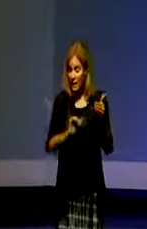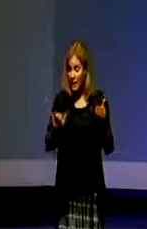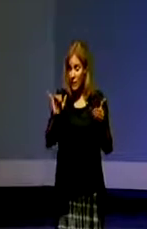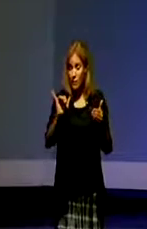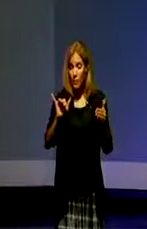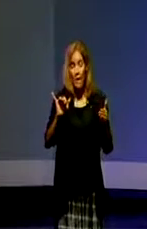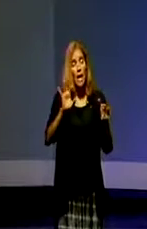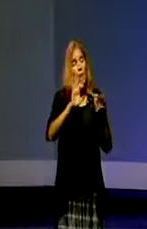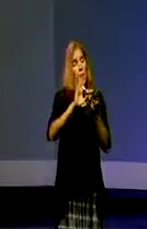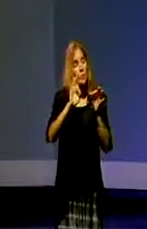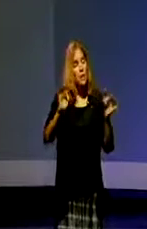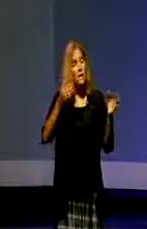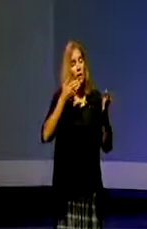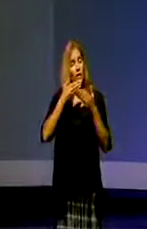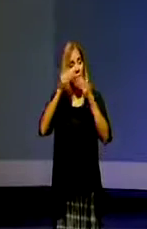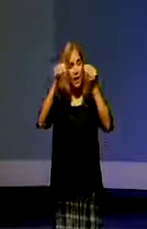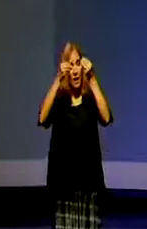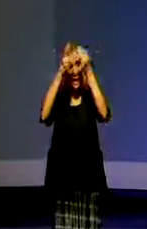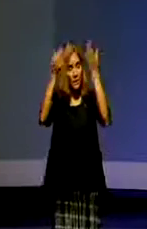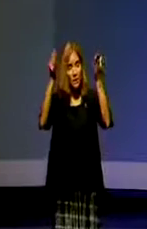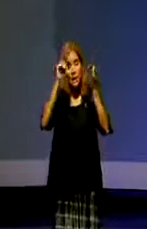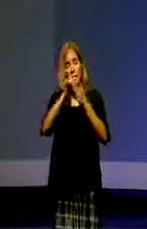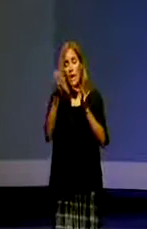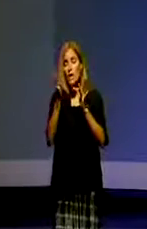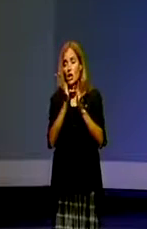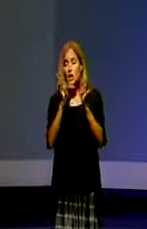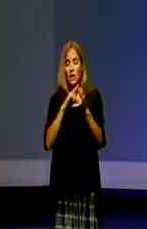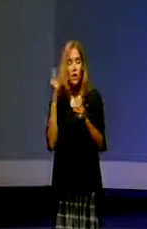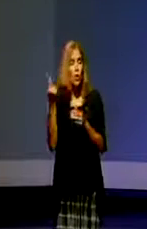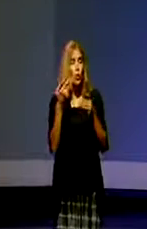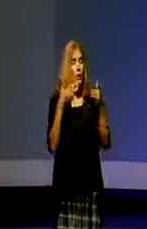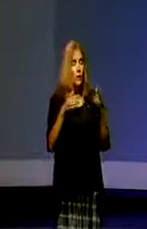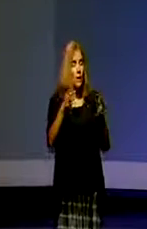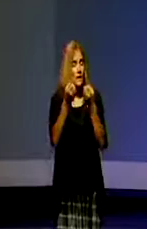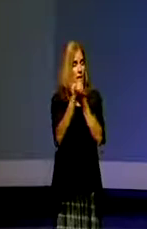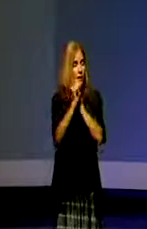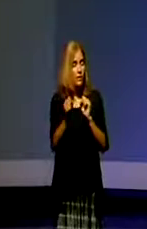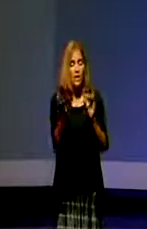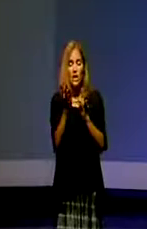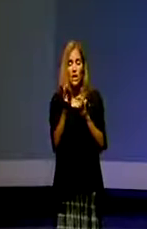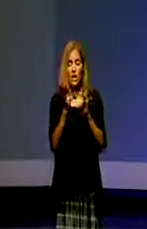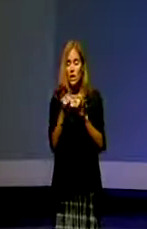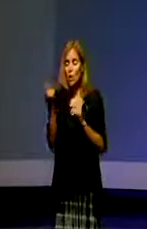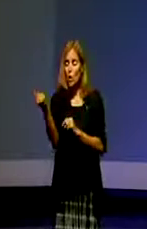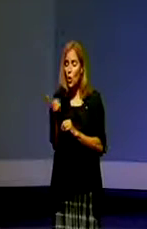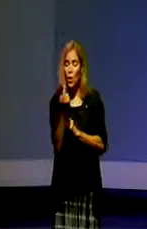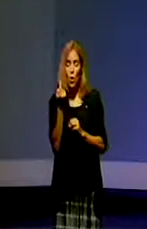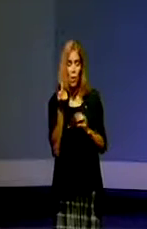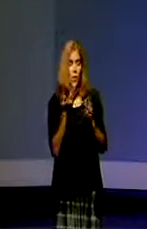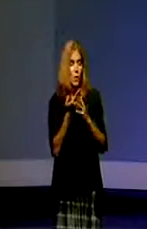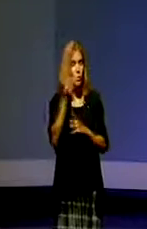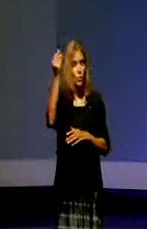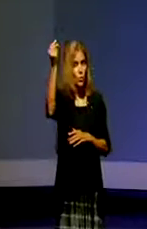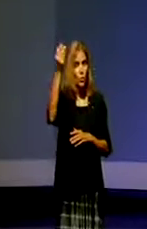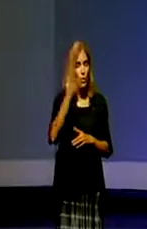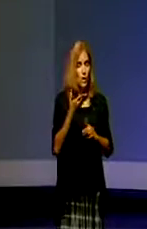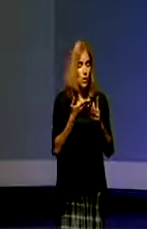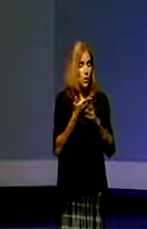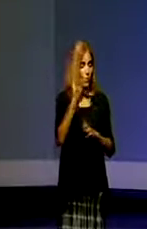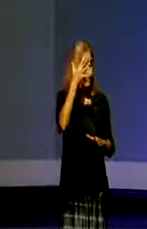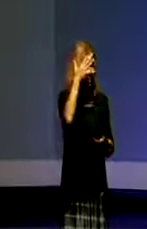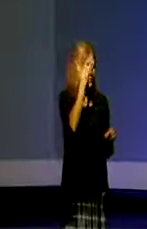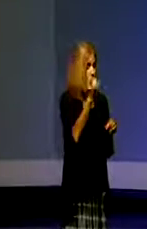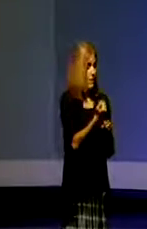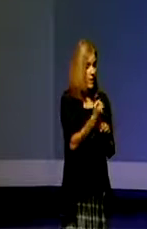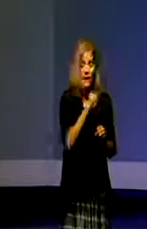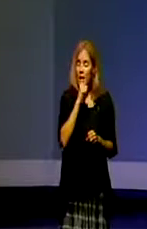the message of the gospel, that Jesus is the only way to salvation, that salvation comes only by grace through faith,